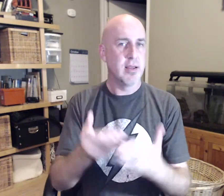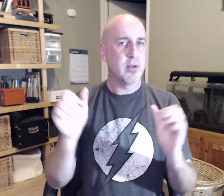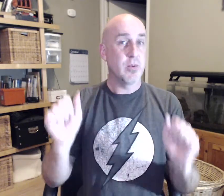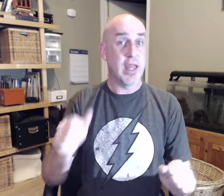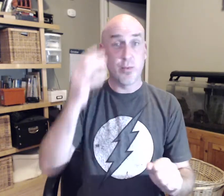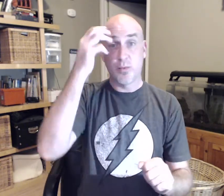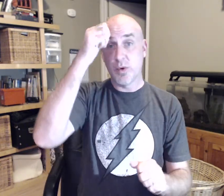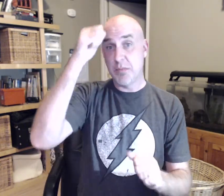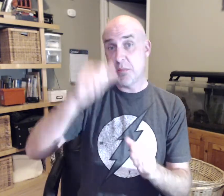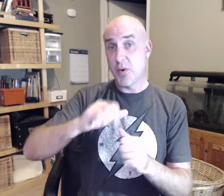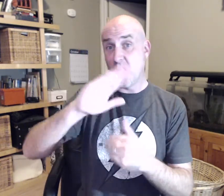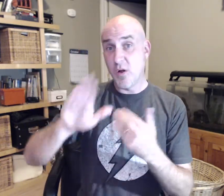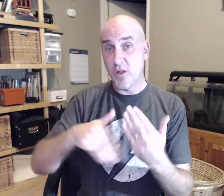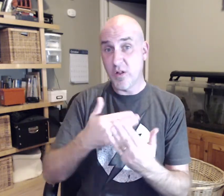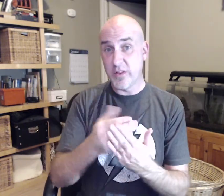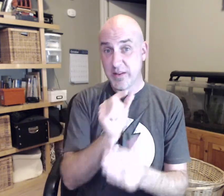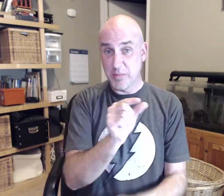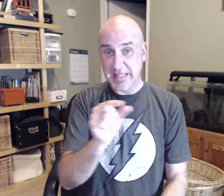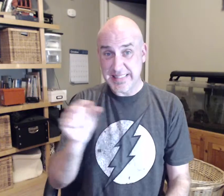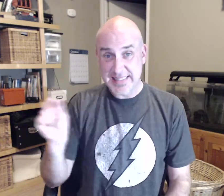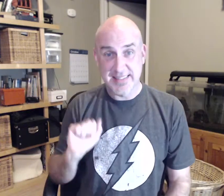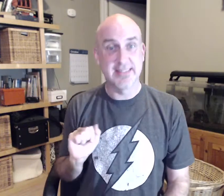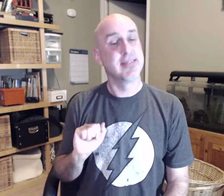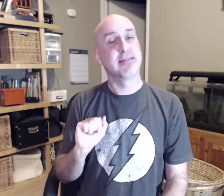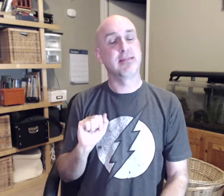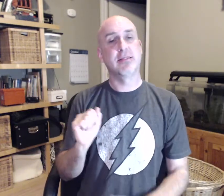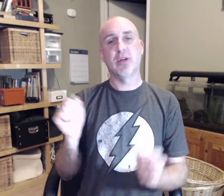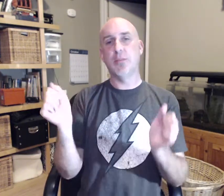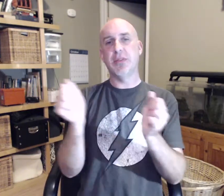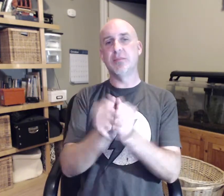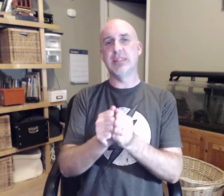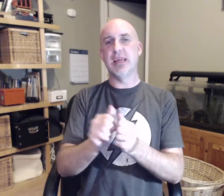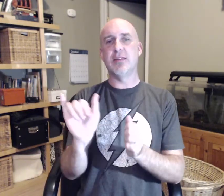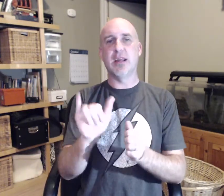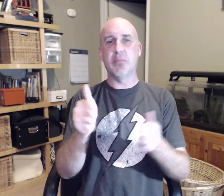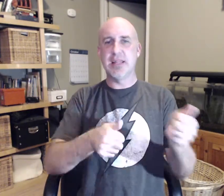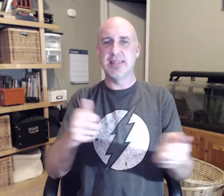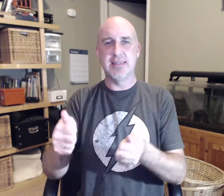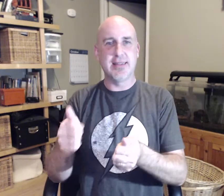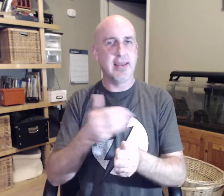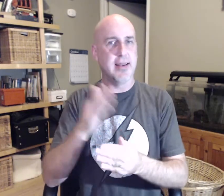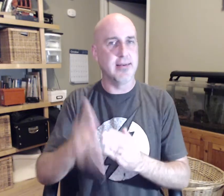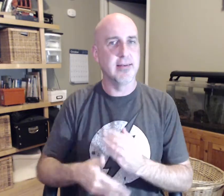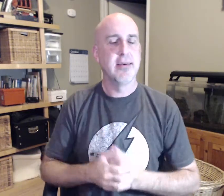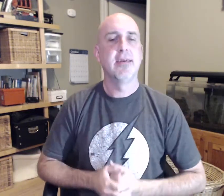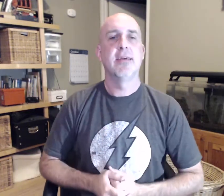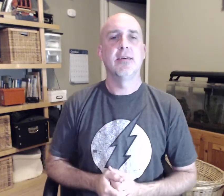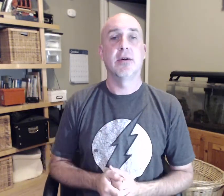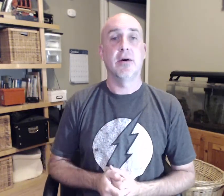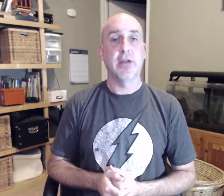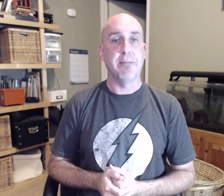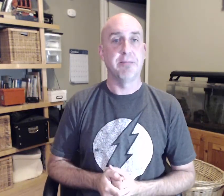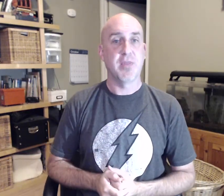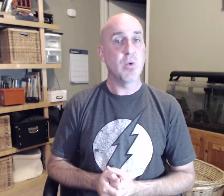you can remember all the little pieces and try to put them together like a puzzle at the end. Okay, here we go.